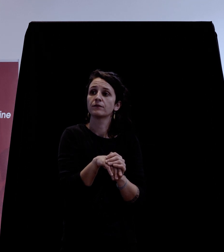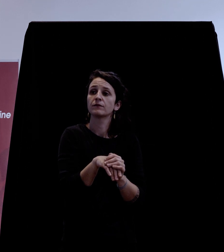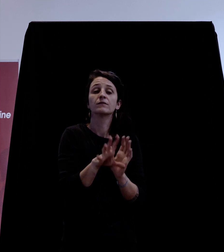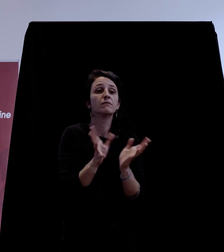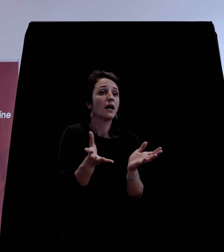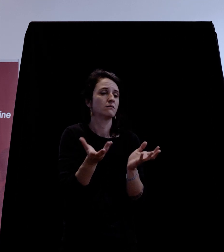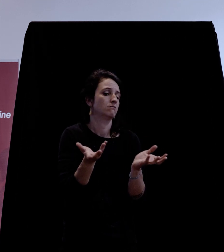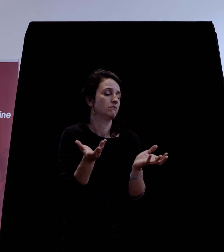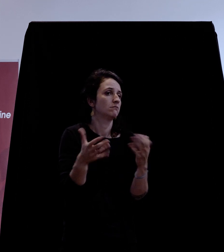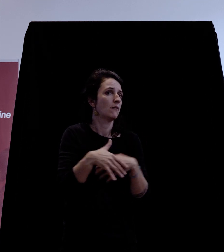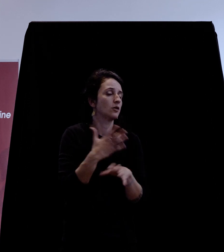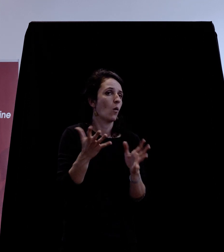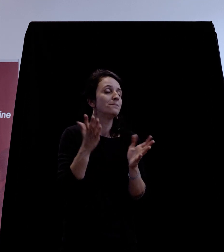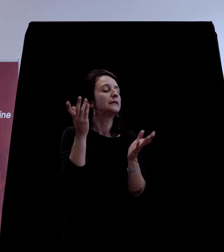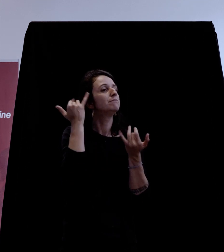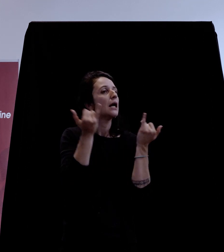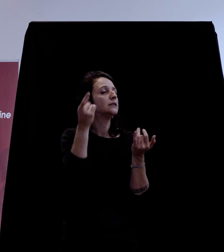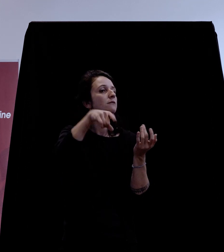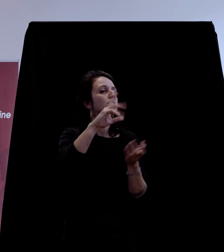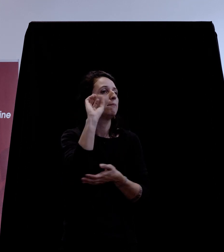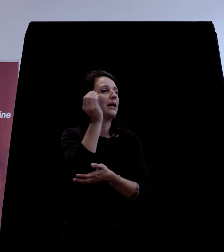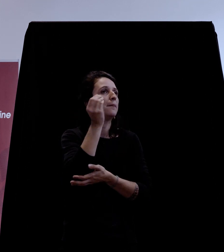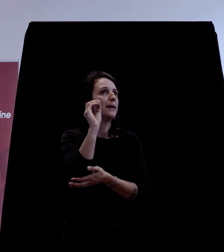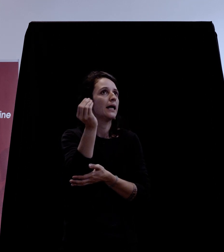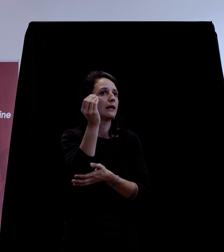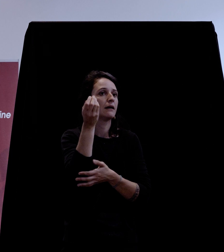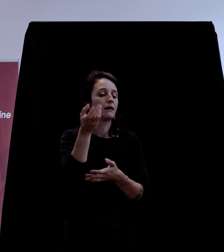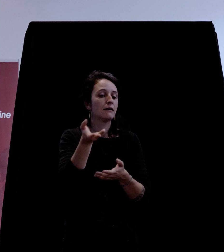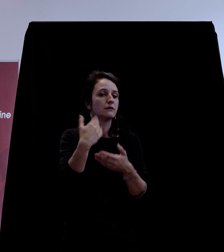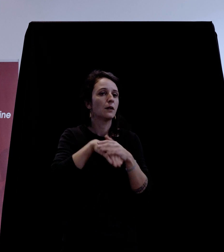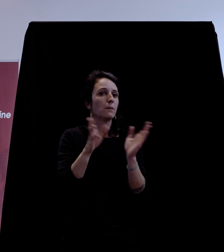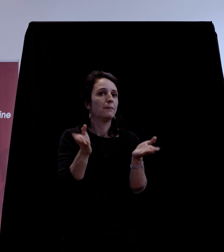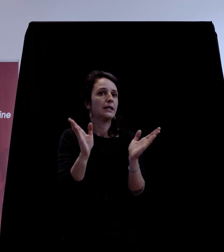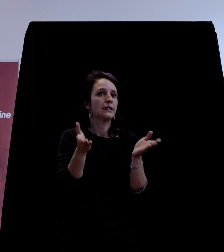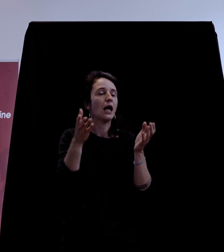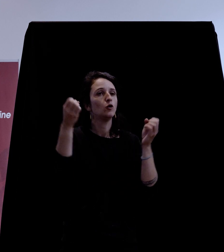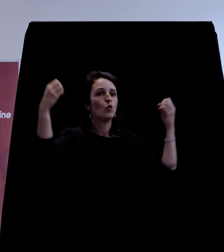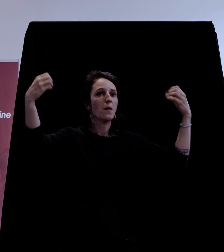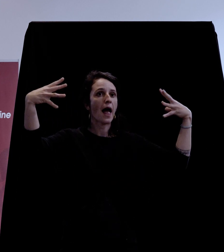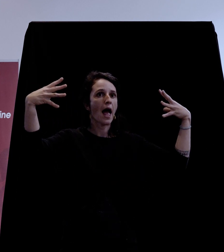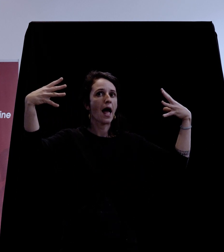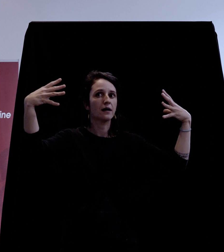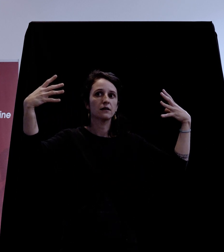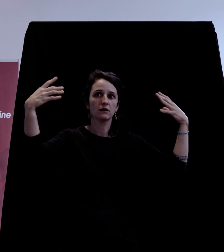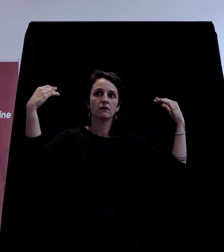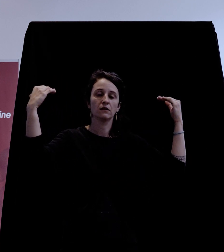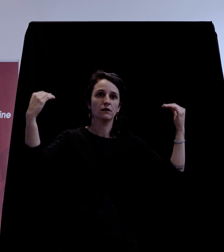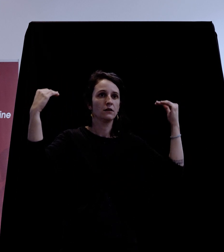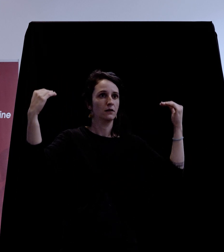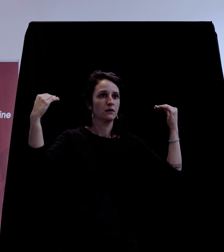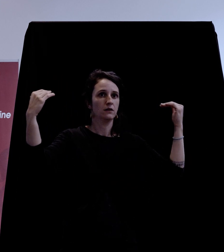now, lying under those lights, shining down on them, with tubes coming out of all parts of their